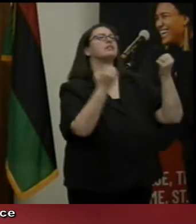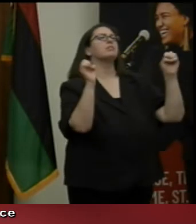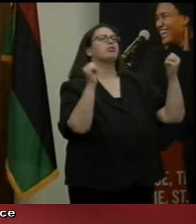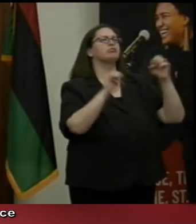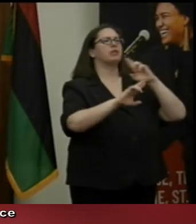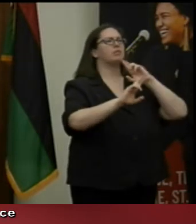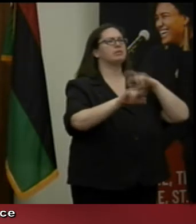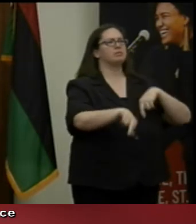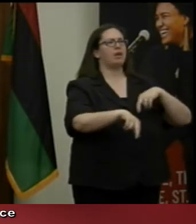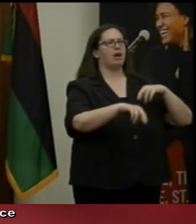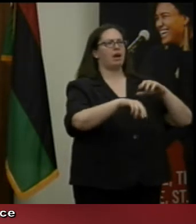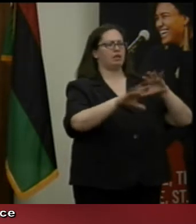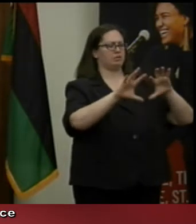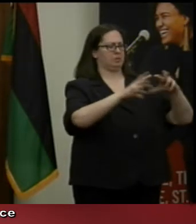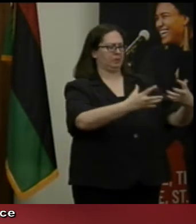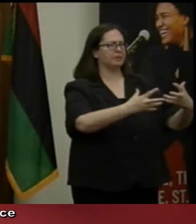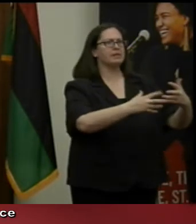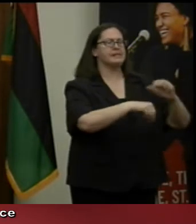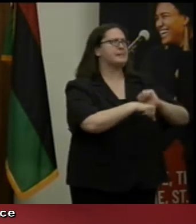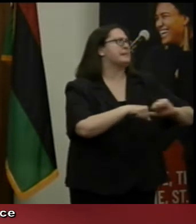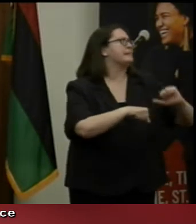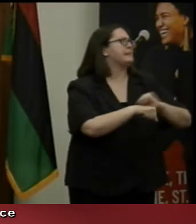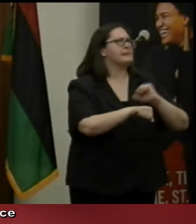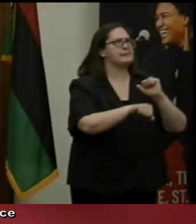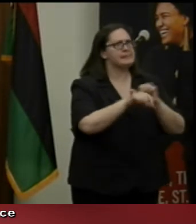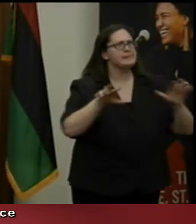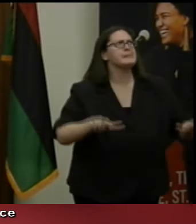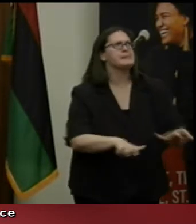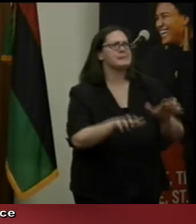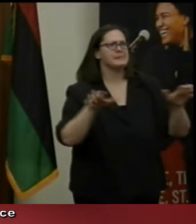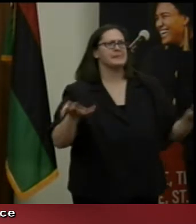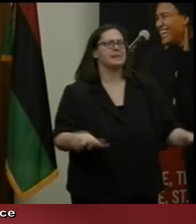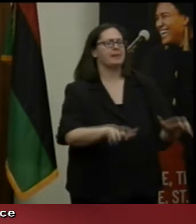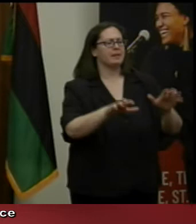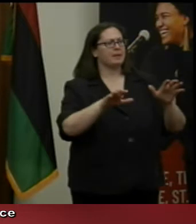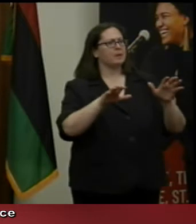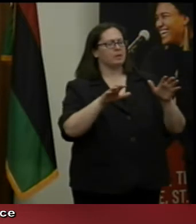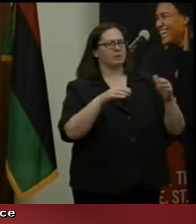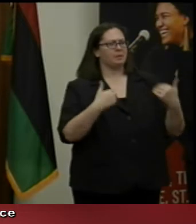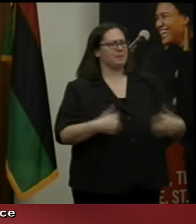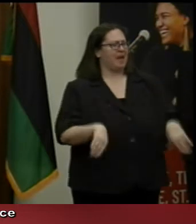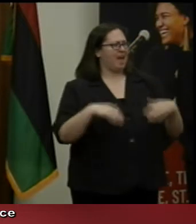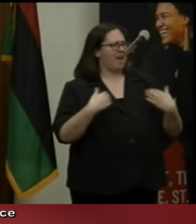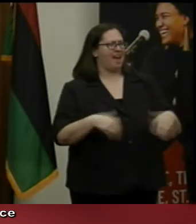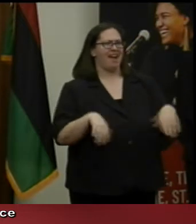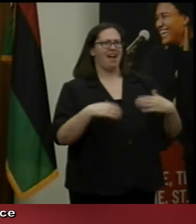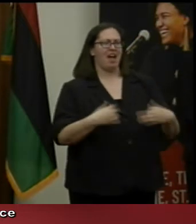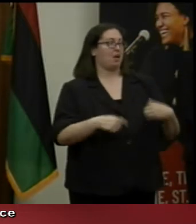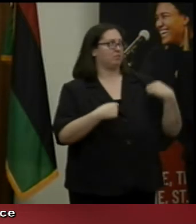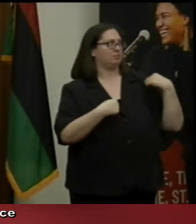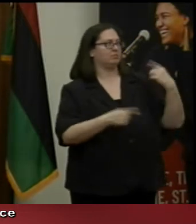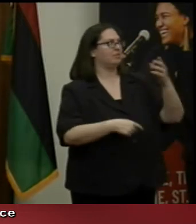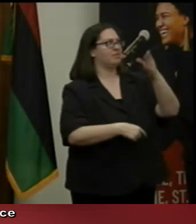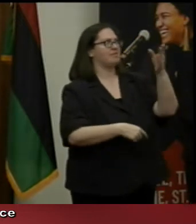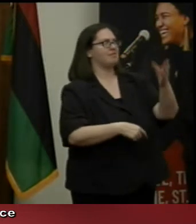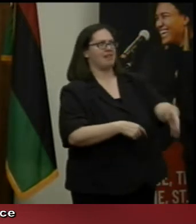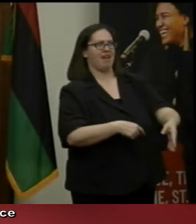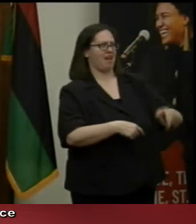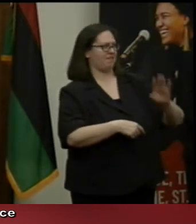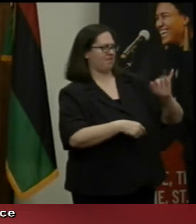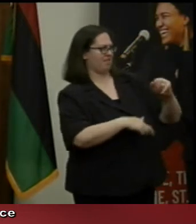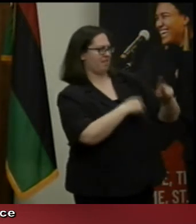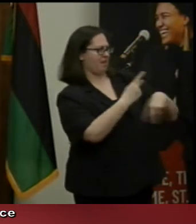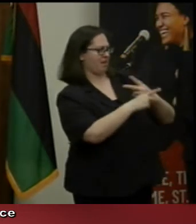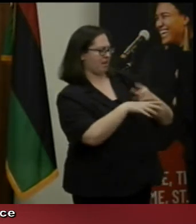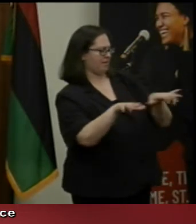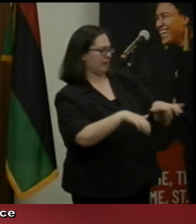under tremendous circumstances to take decisive and unprecedented action. And we know that all of our